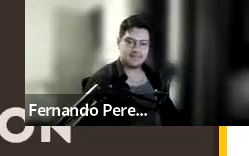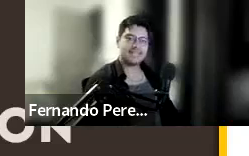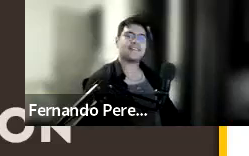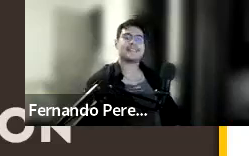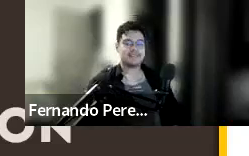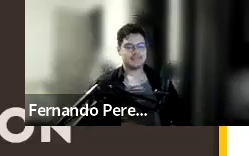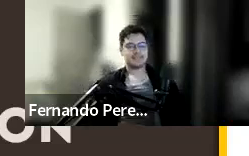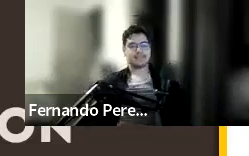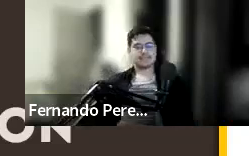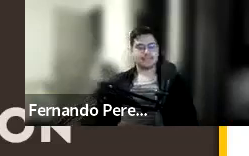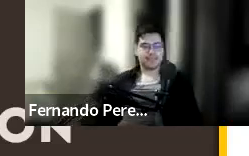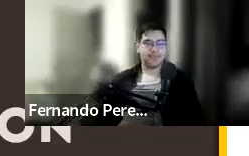singer for you?